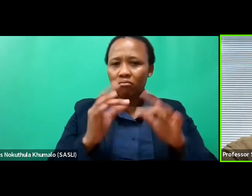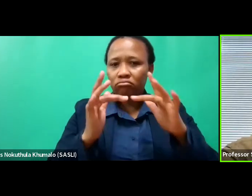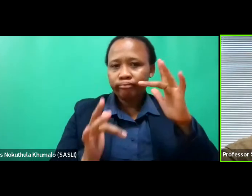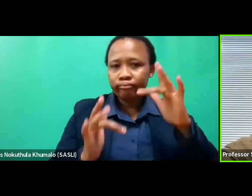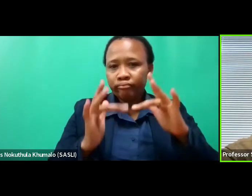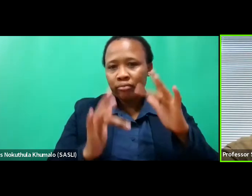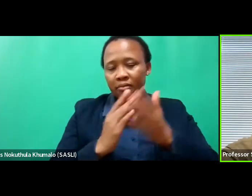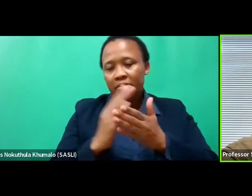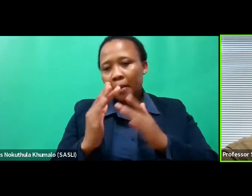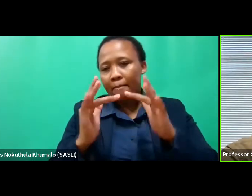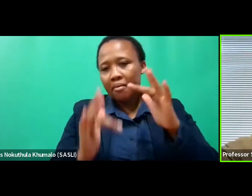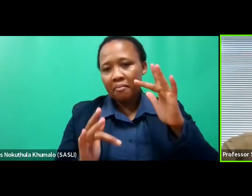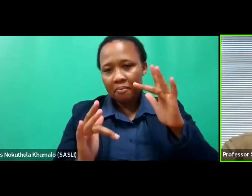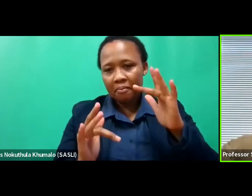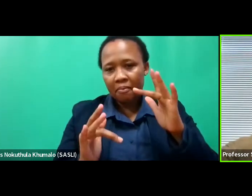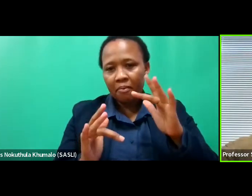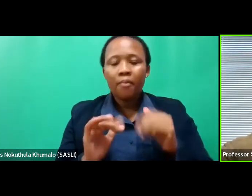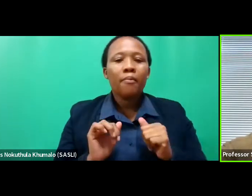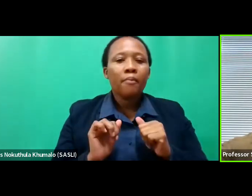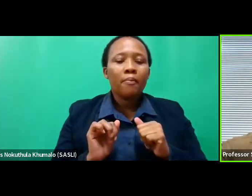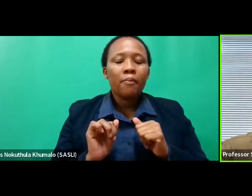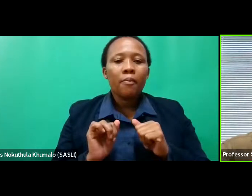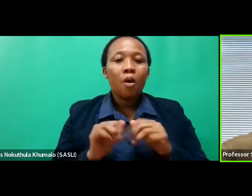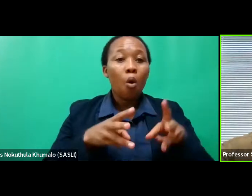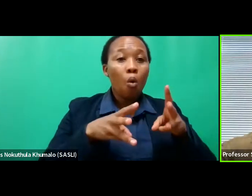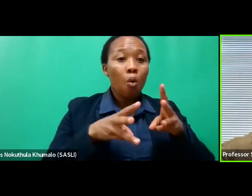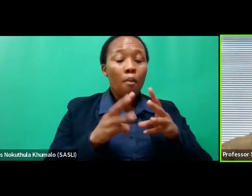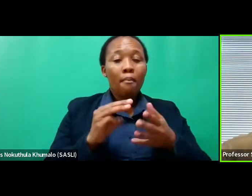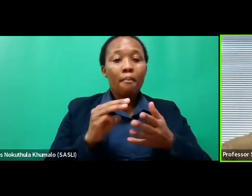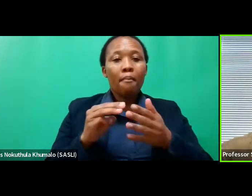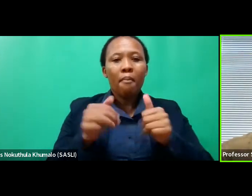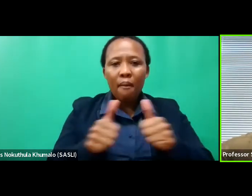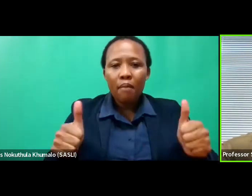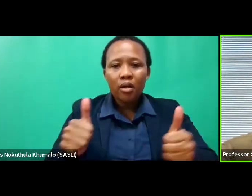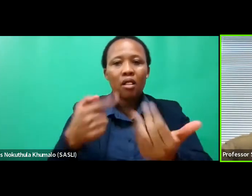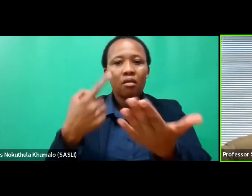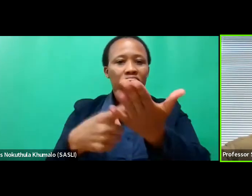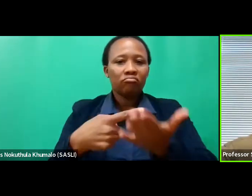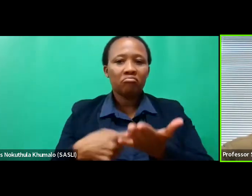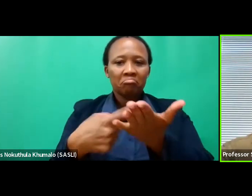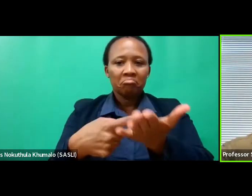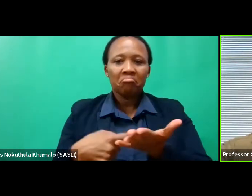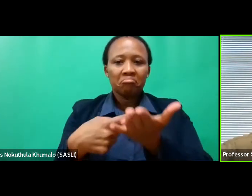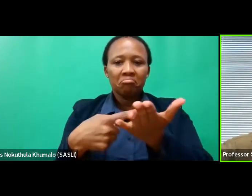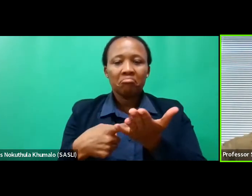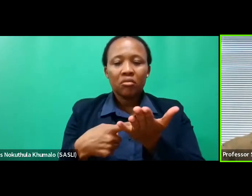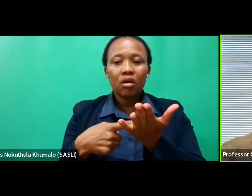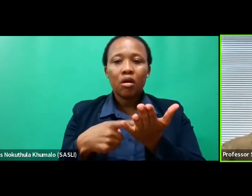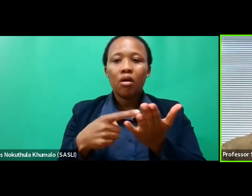Just like the way we want to, in this panel discussion, want to reshape the social order,